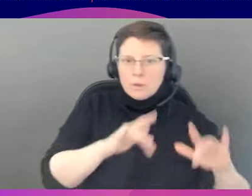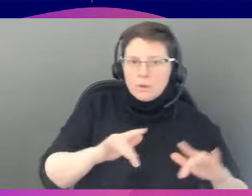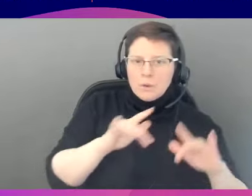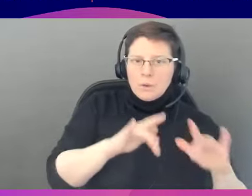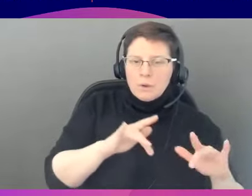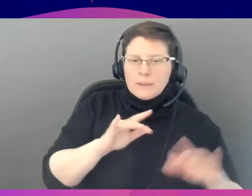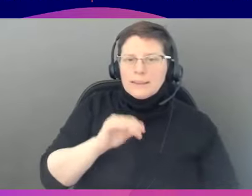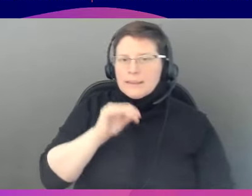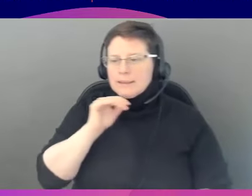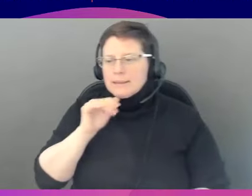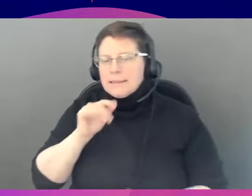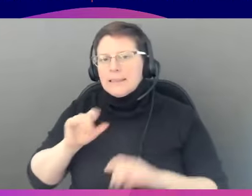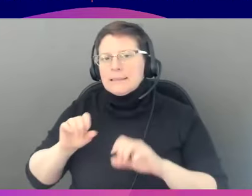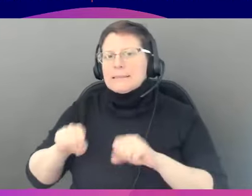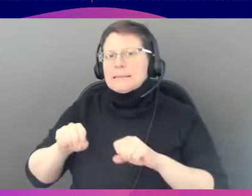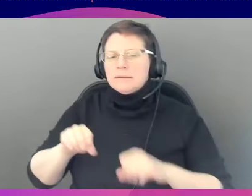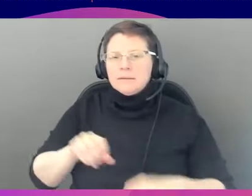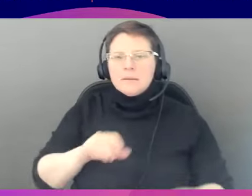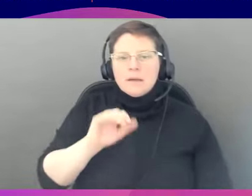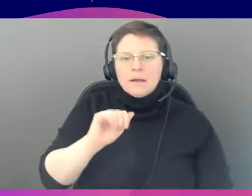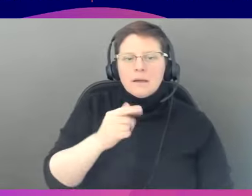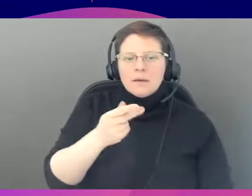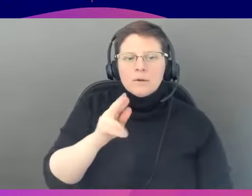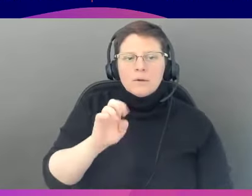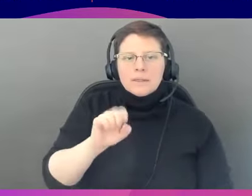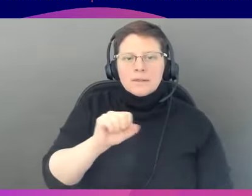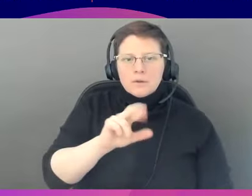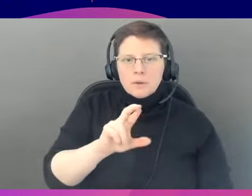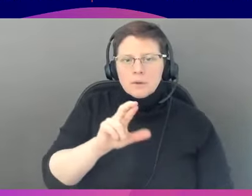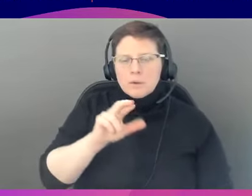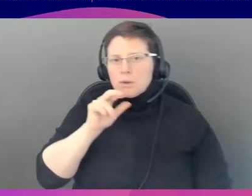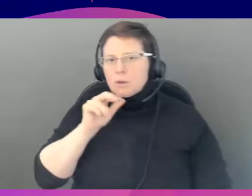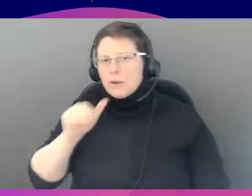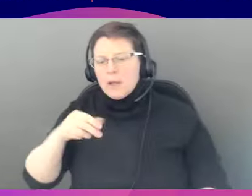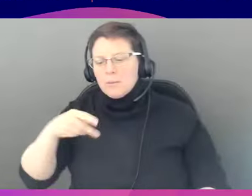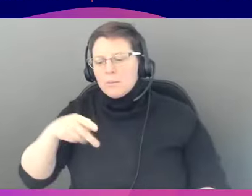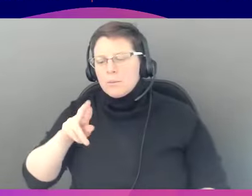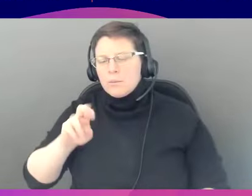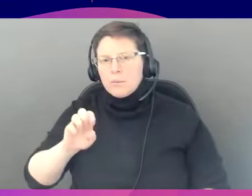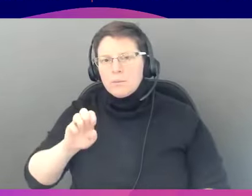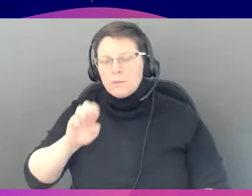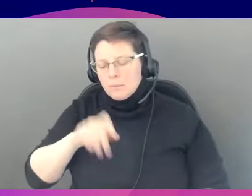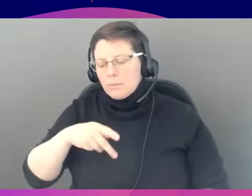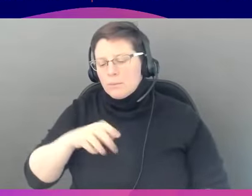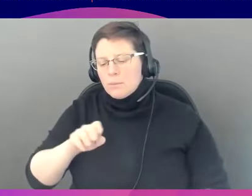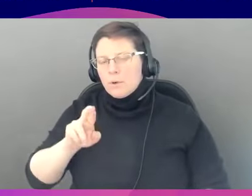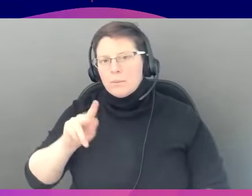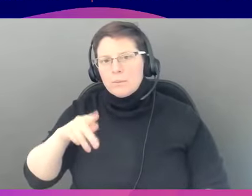alleged, aggressor rather than perpetrator, and accomplice rather than ally.